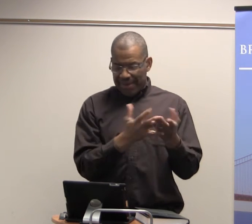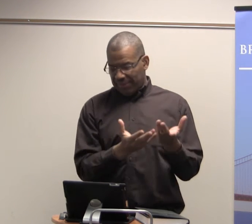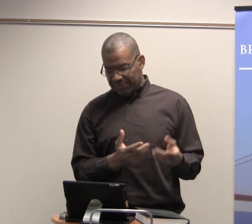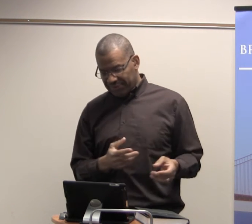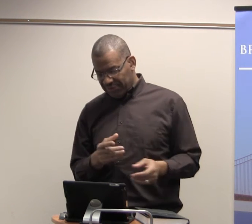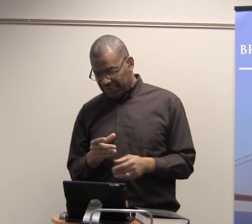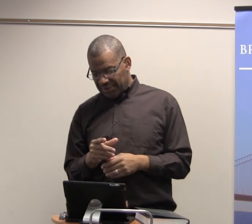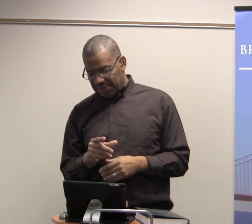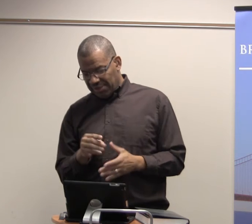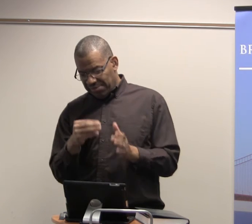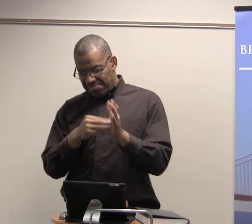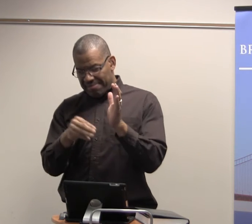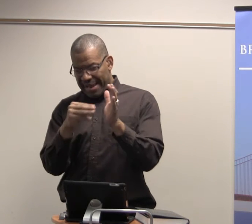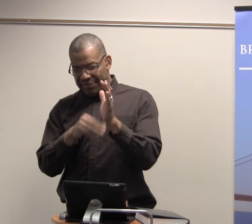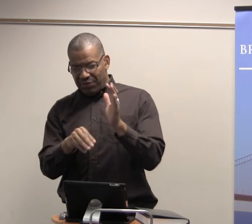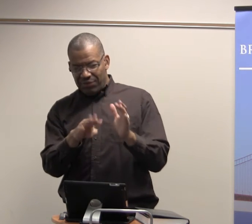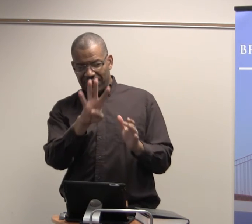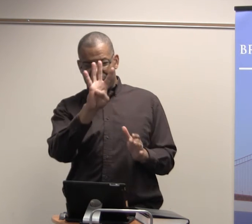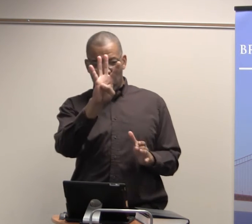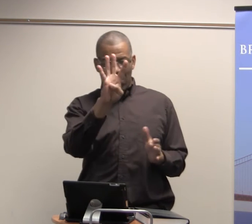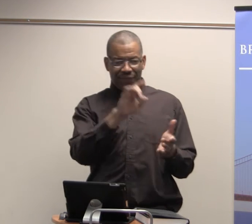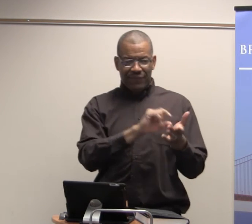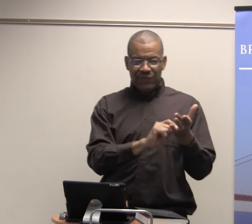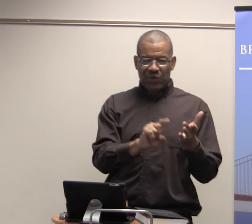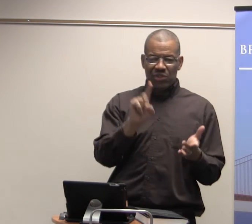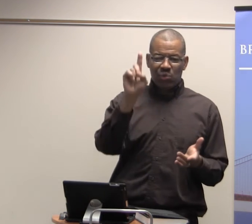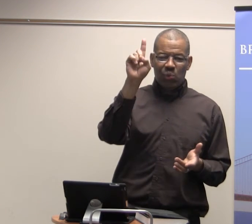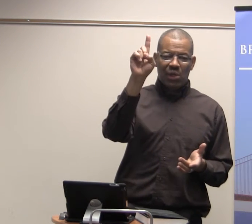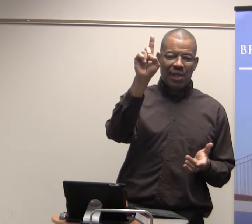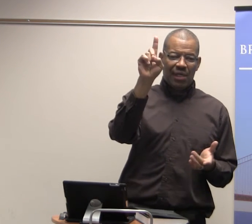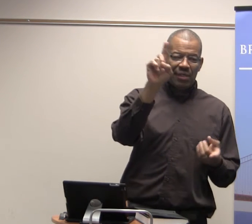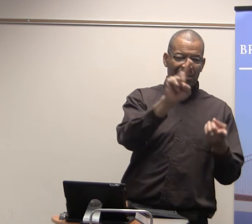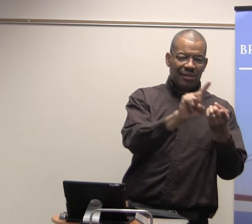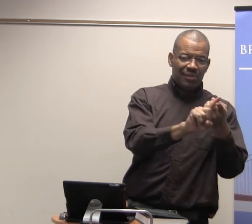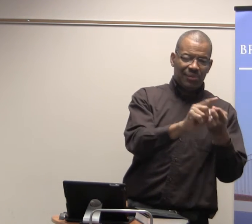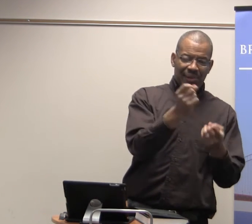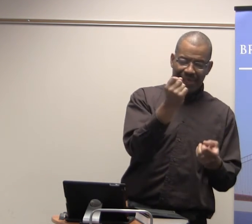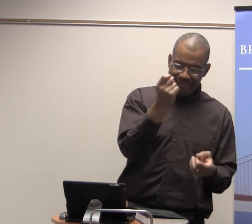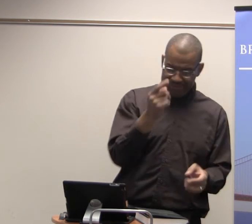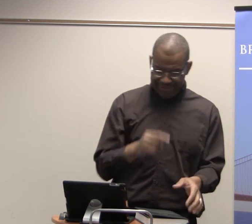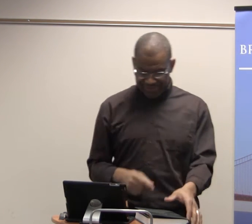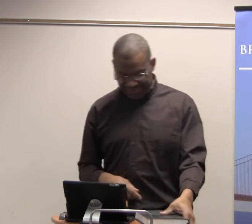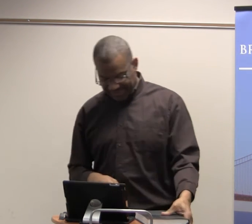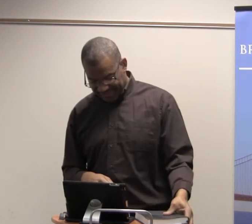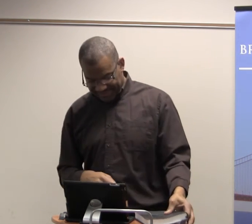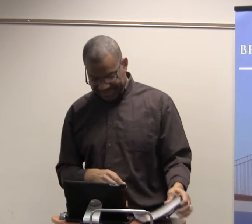Bibles. Matthew 4, verse 1 to 11.